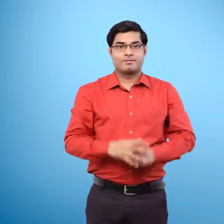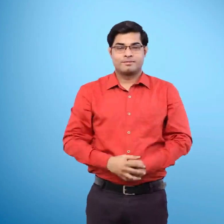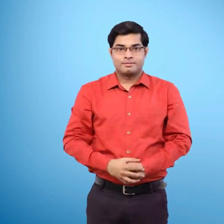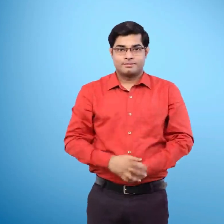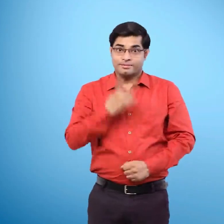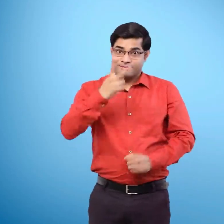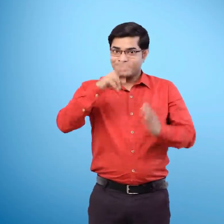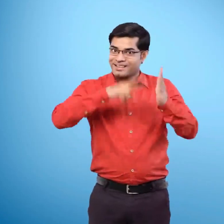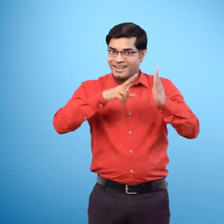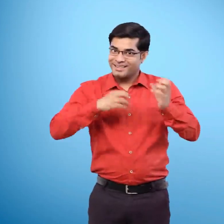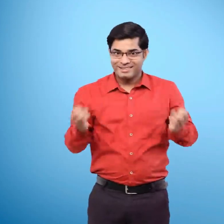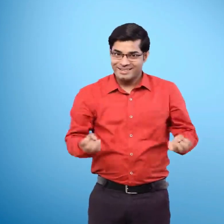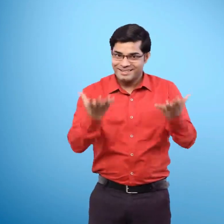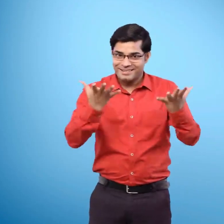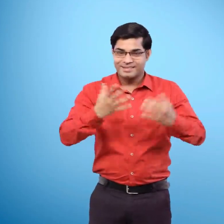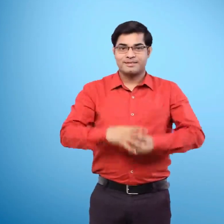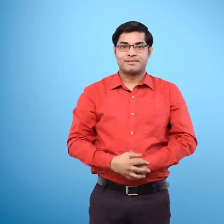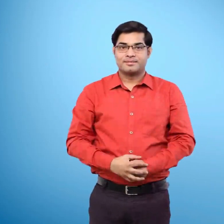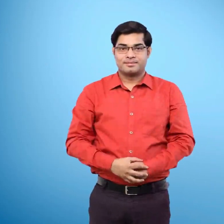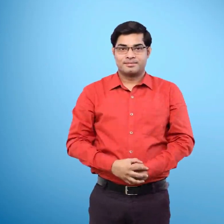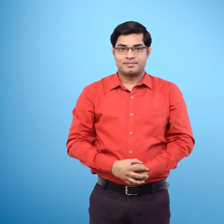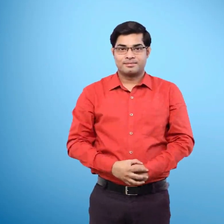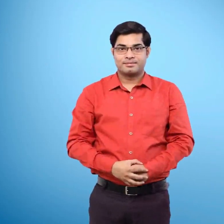Let's begin reading this page pattern-wise.